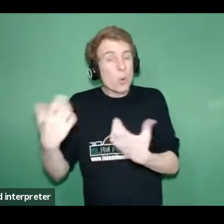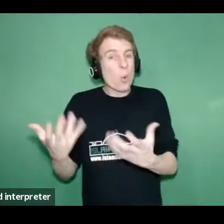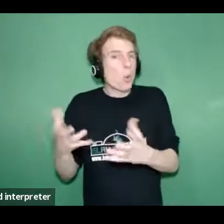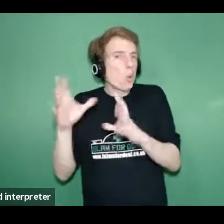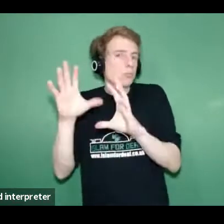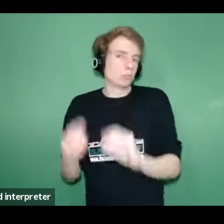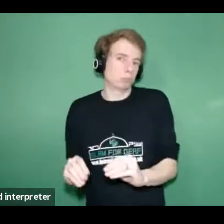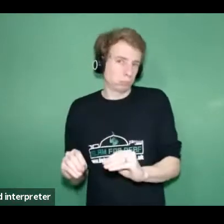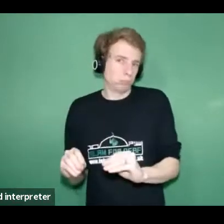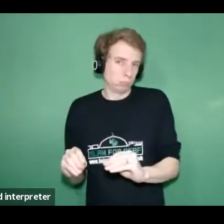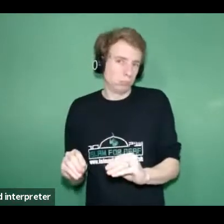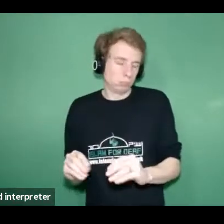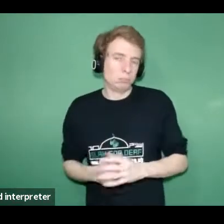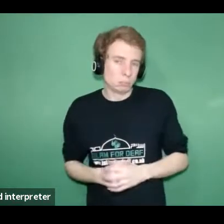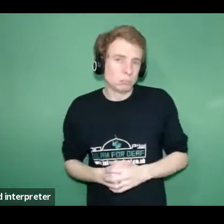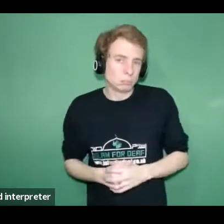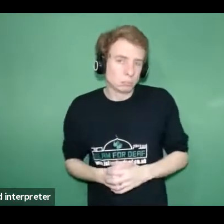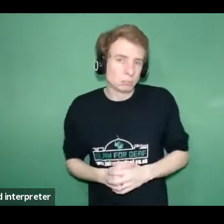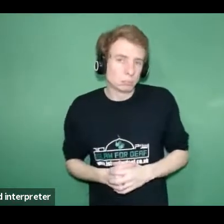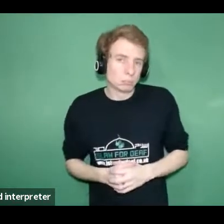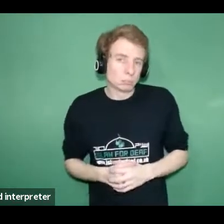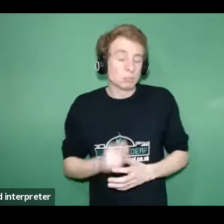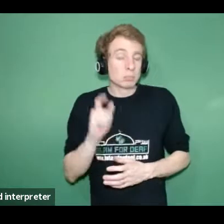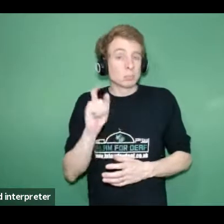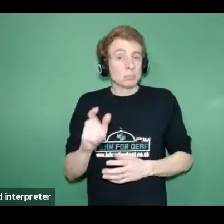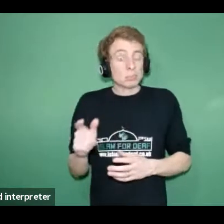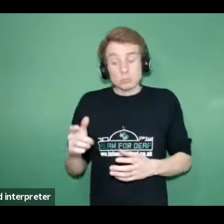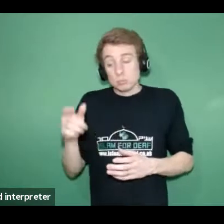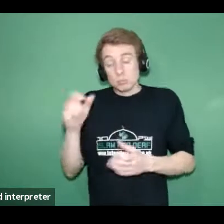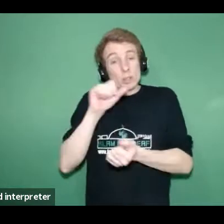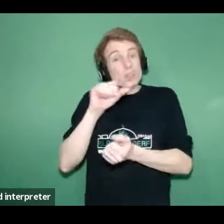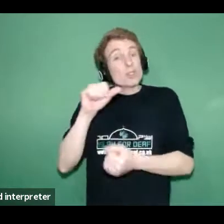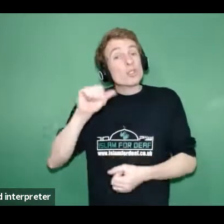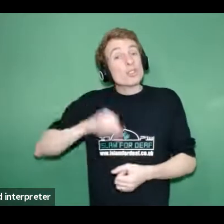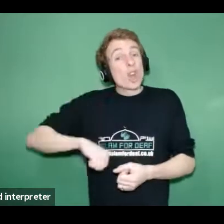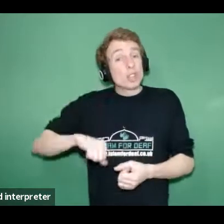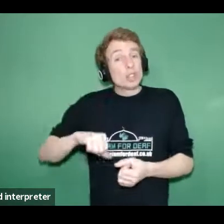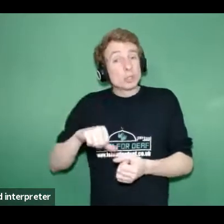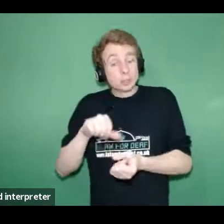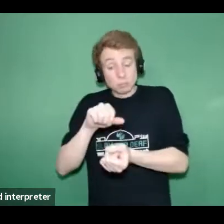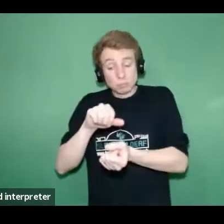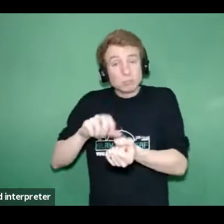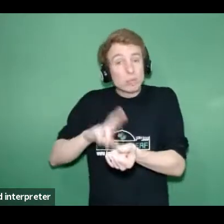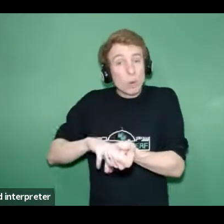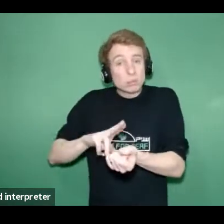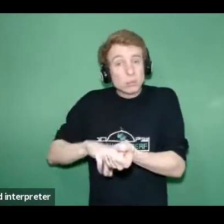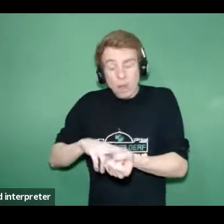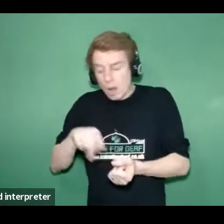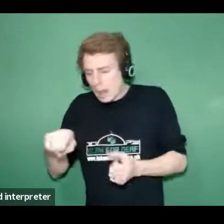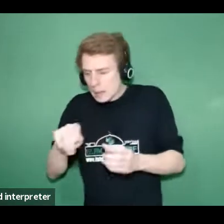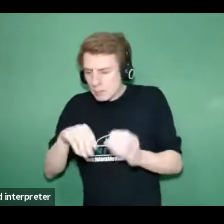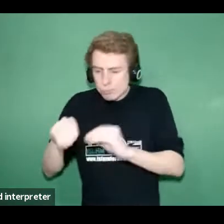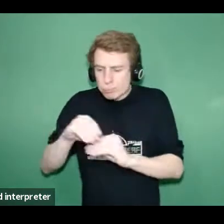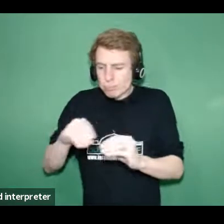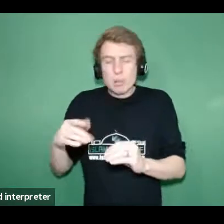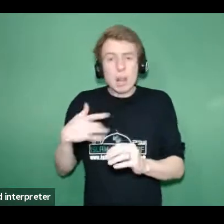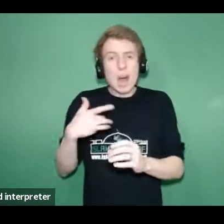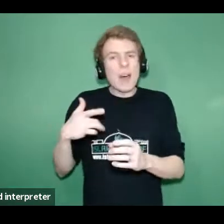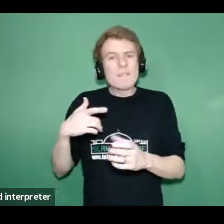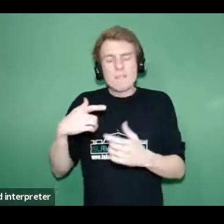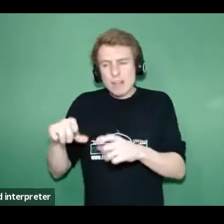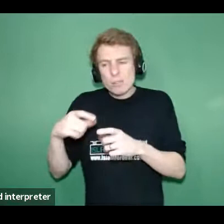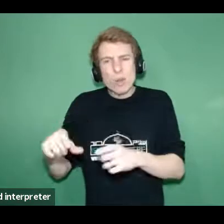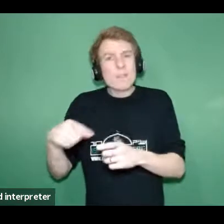However, what we are doing when we complete our righteous deeds and we act in accordance to that which